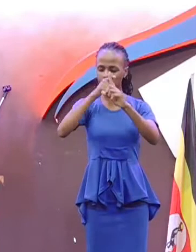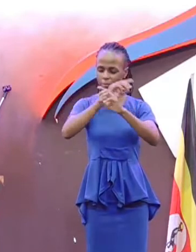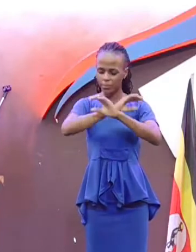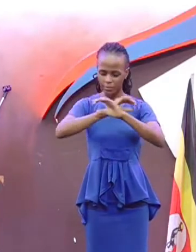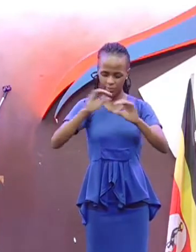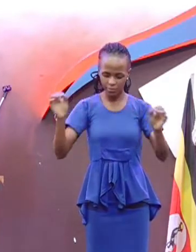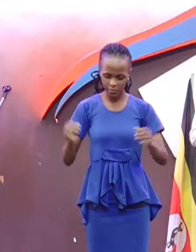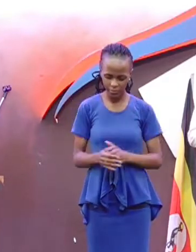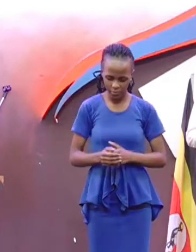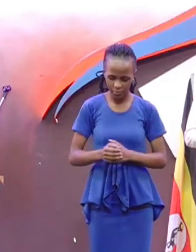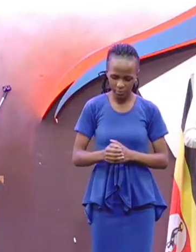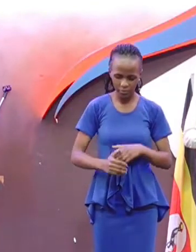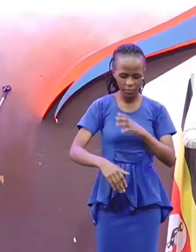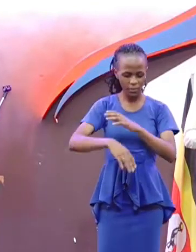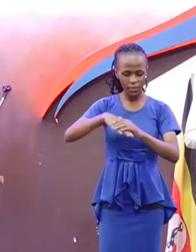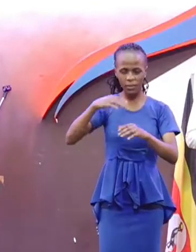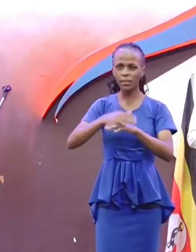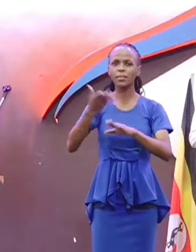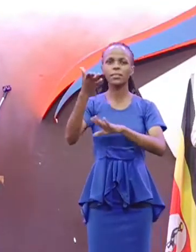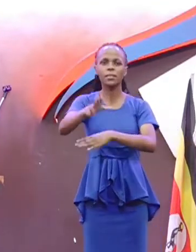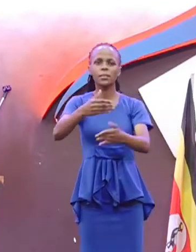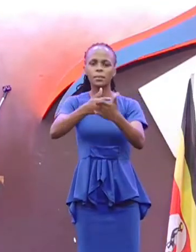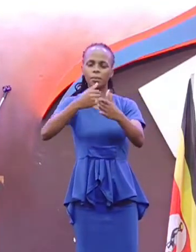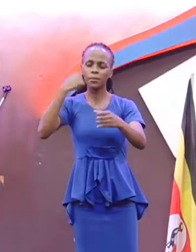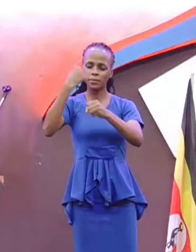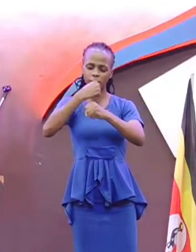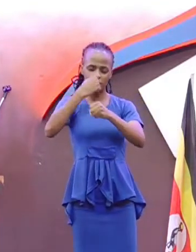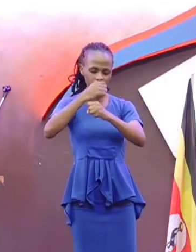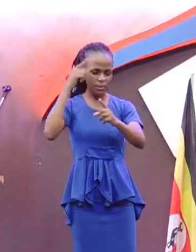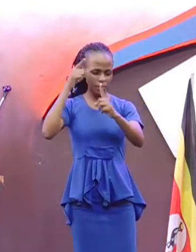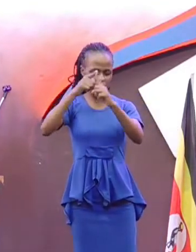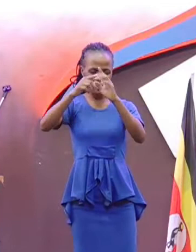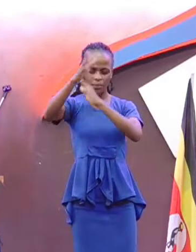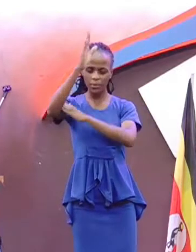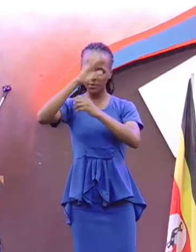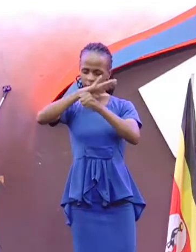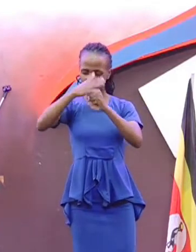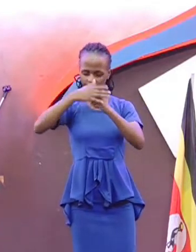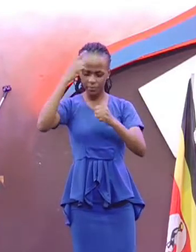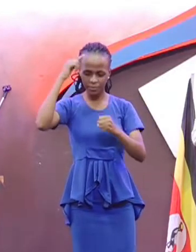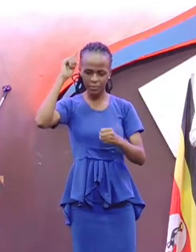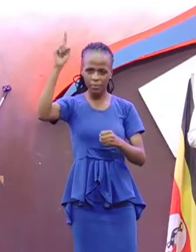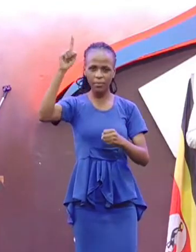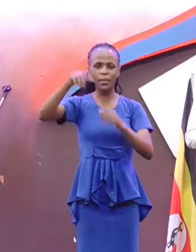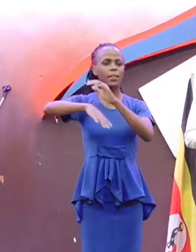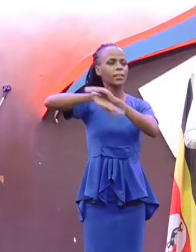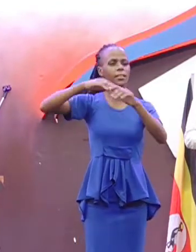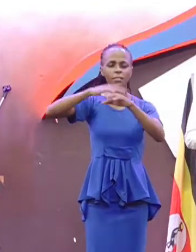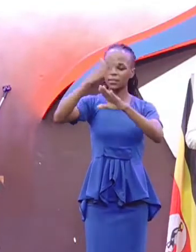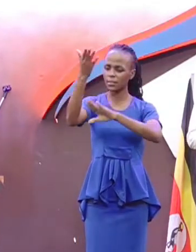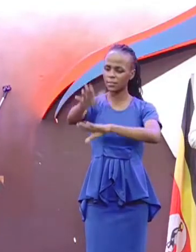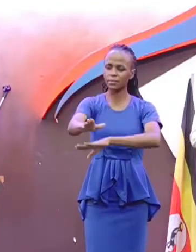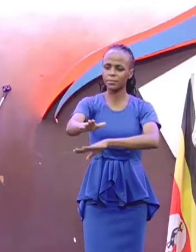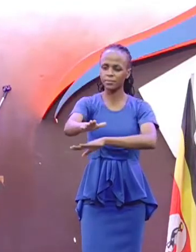the will and the purpose. Tofanga nga tokoze Katonda kye yakutondera okukola. Never die before doing the reason, the purpose as to why God. Tofanga.